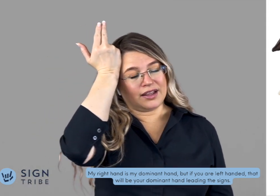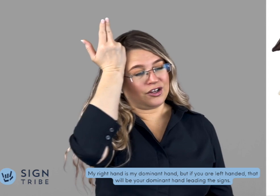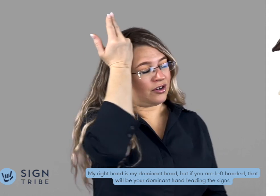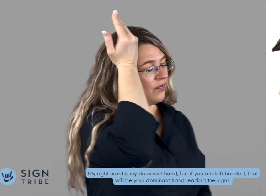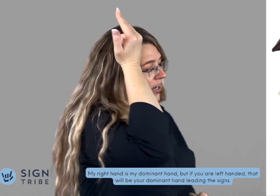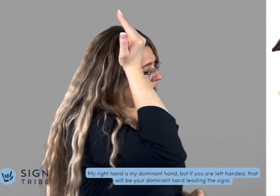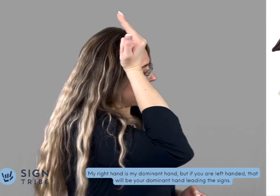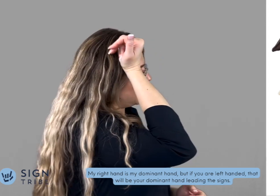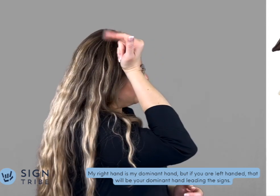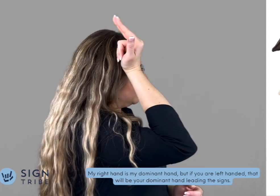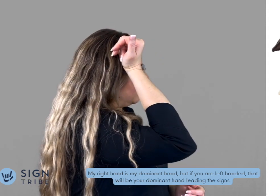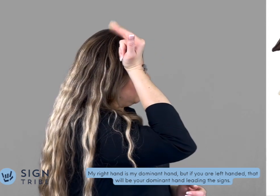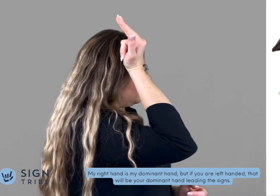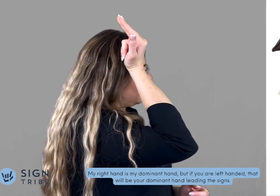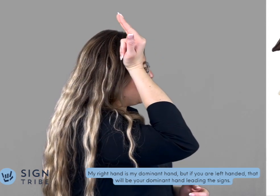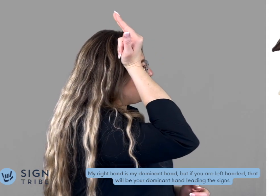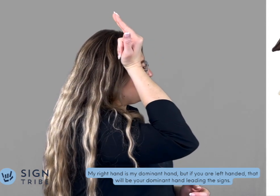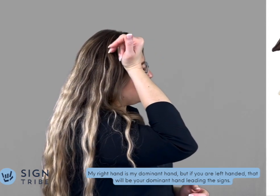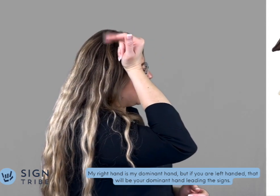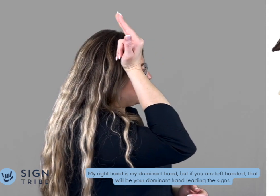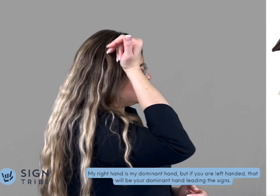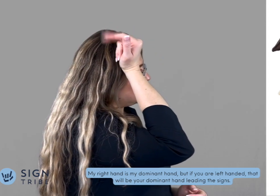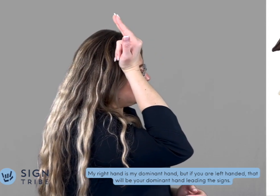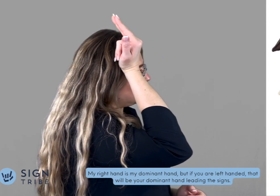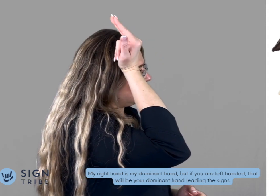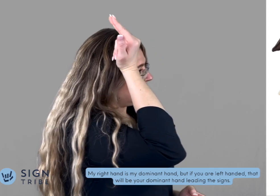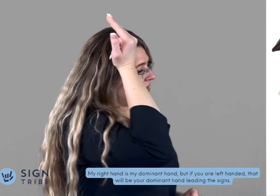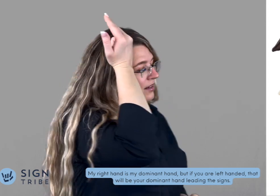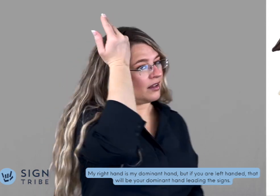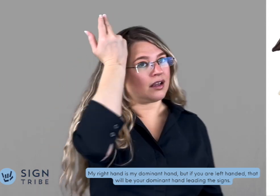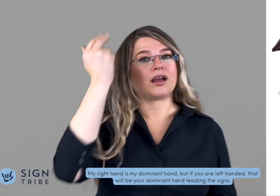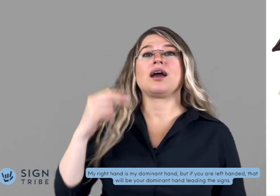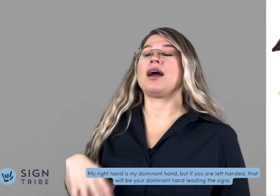your fingers go up and down. Rabbit.